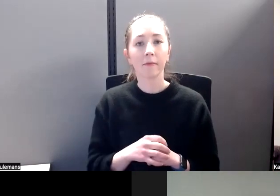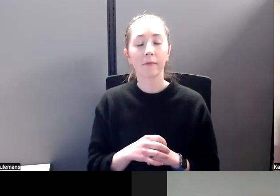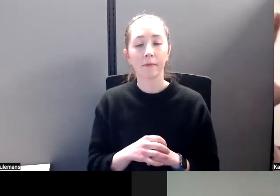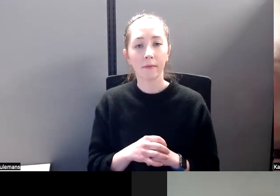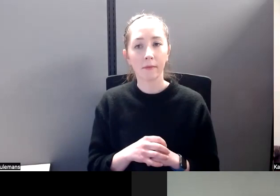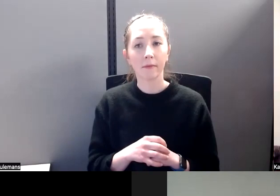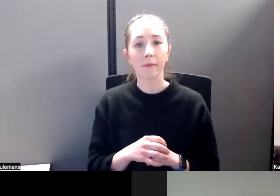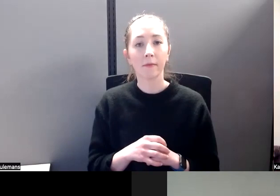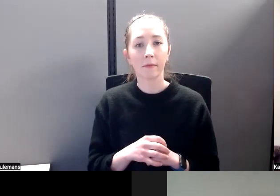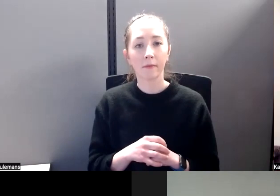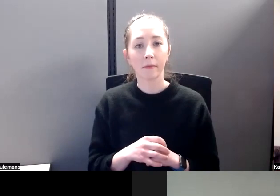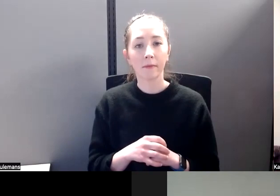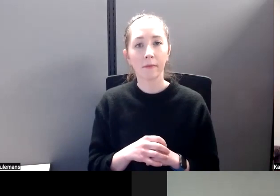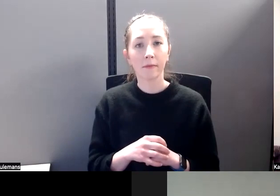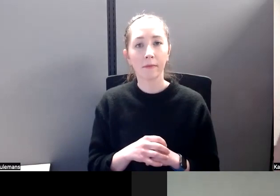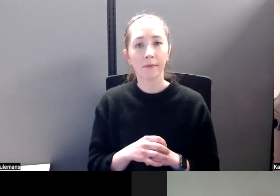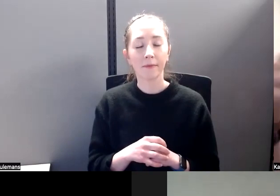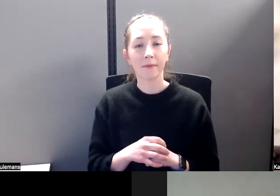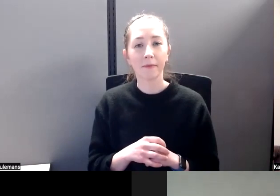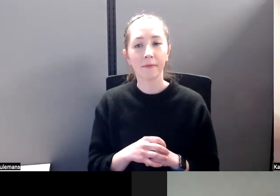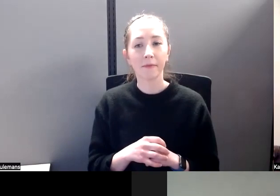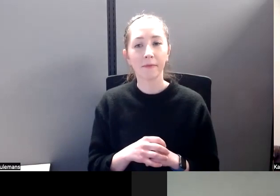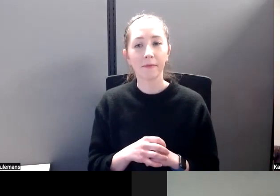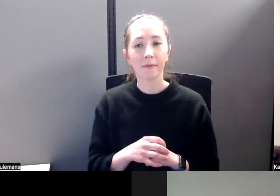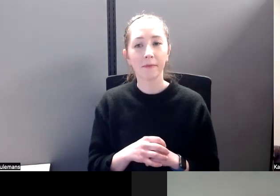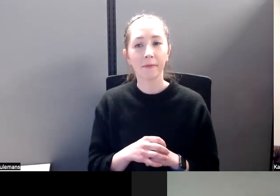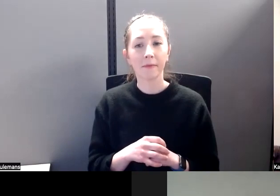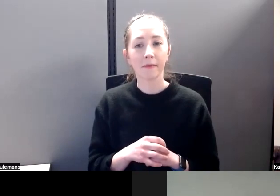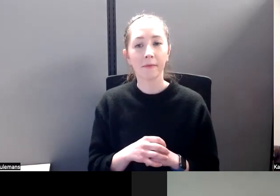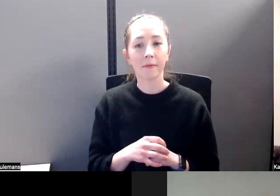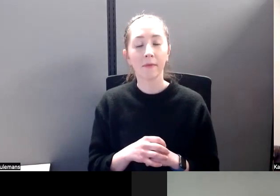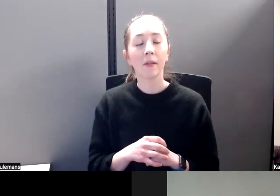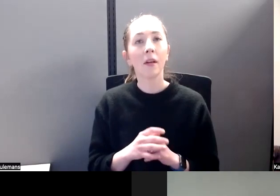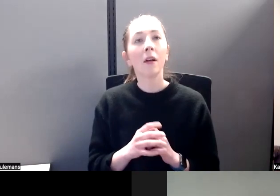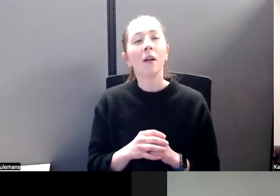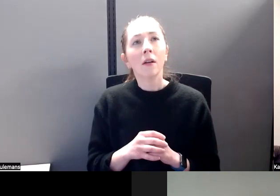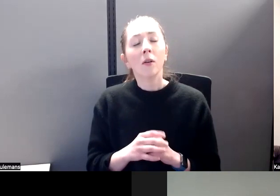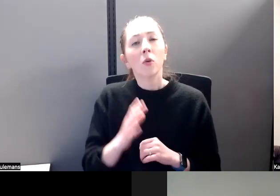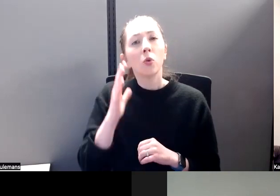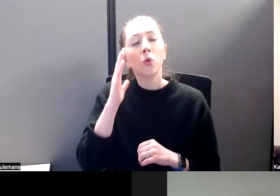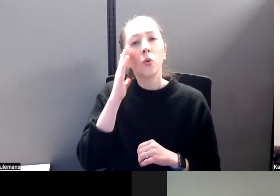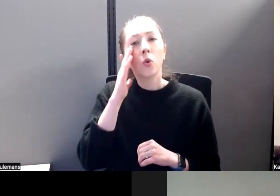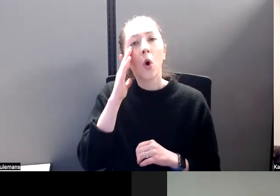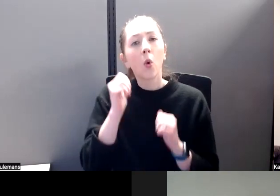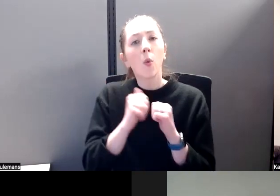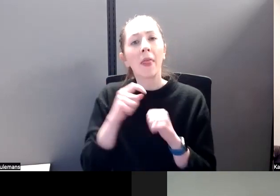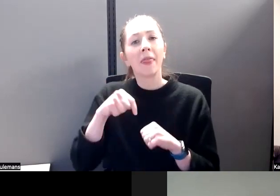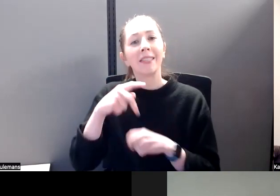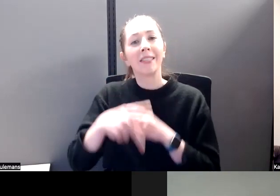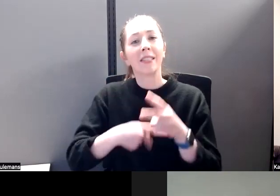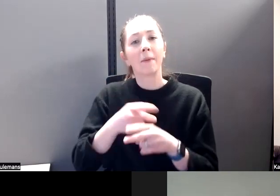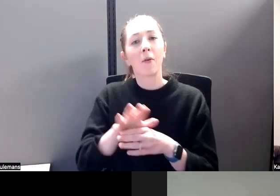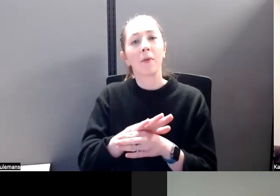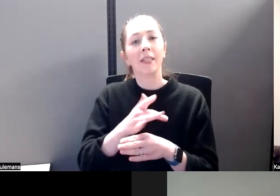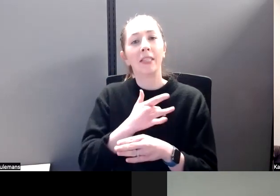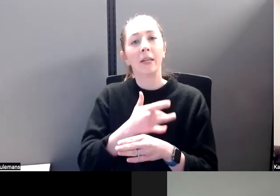or event should happen or go along with that? You know, the thing with these movies is that usually they acquire